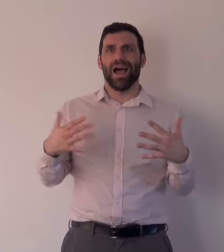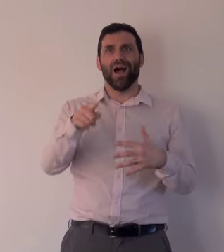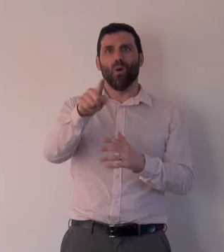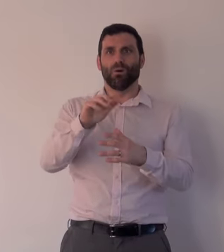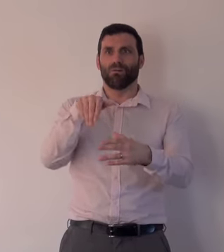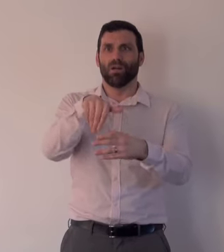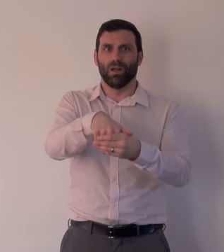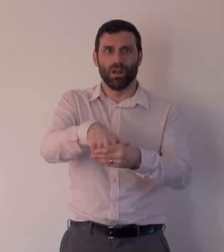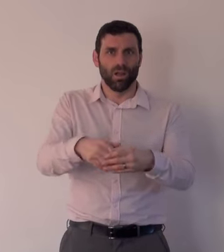environment.